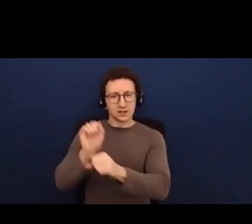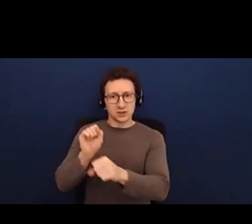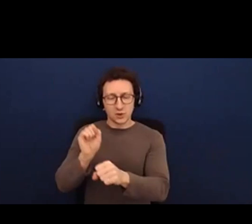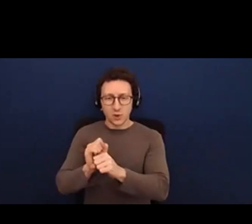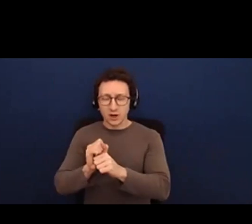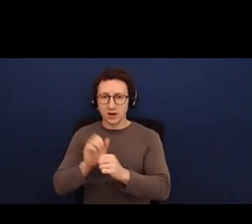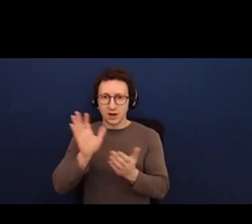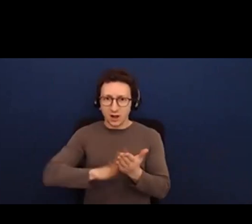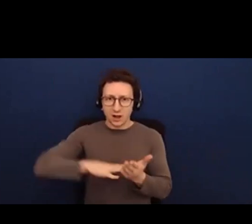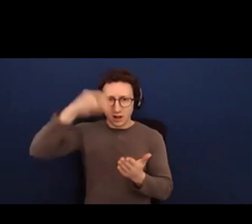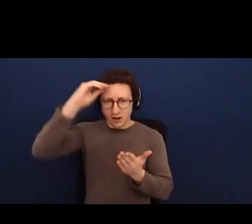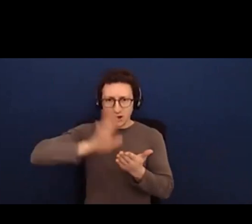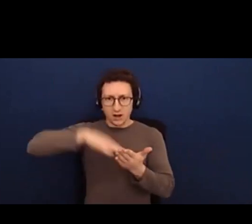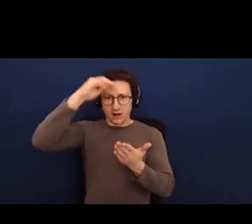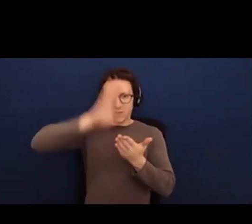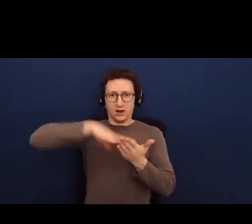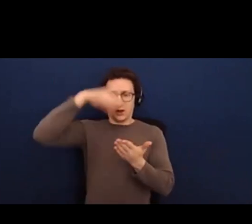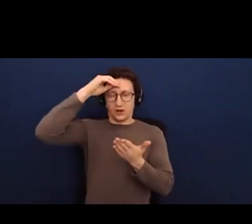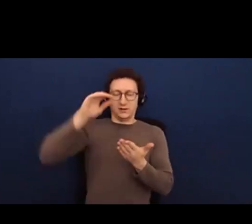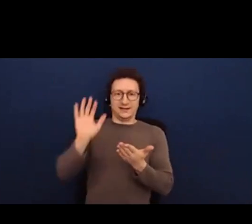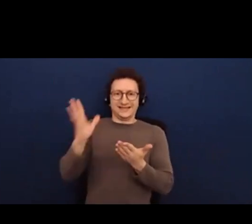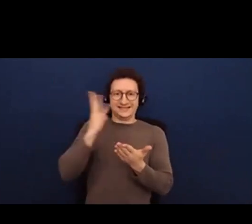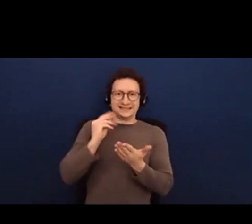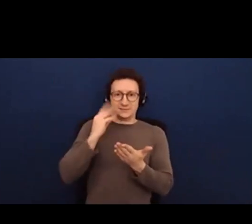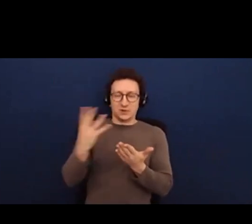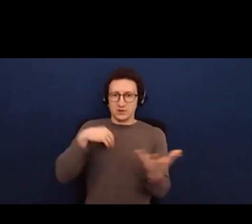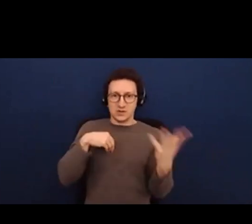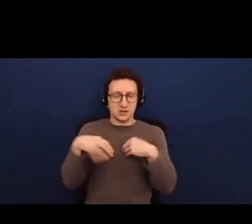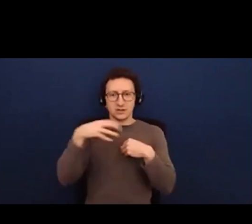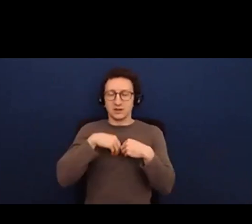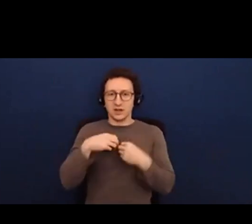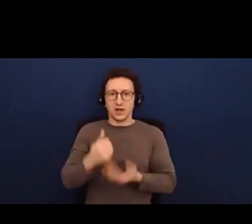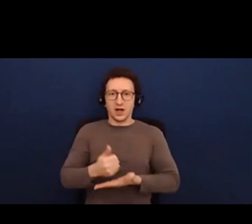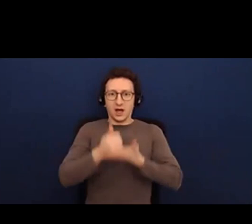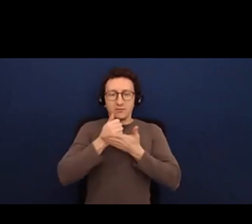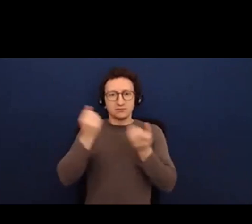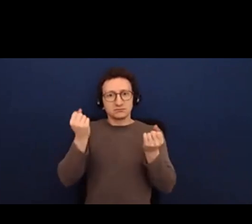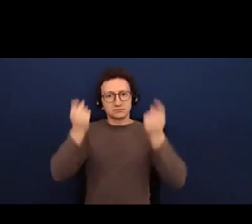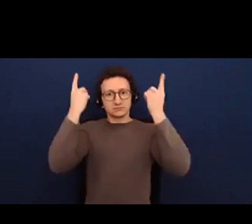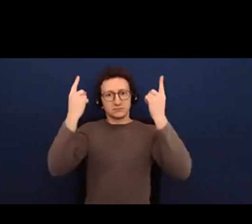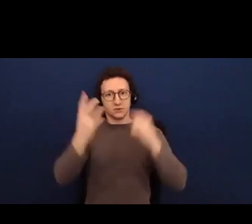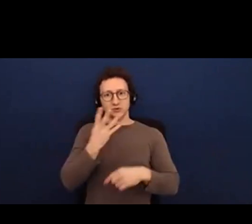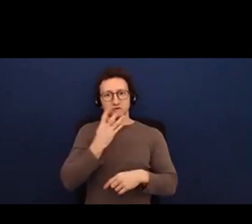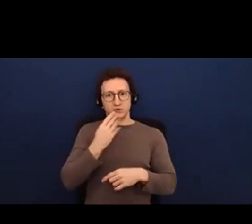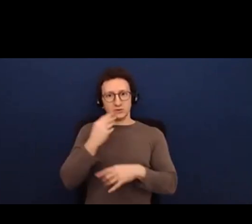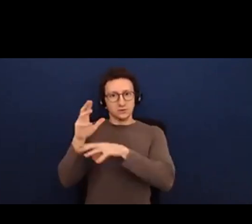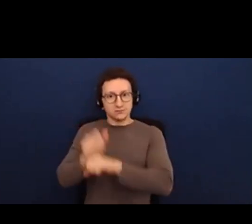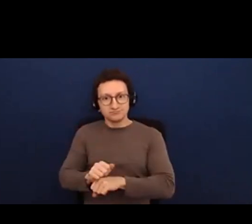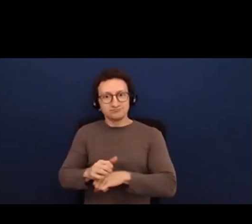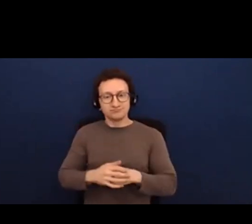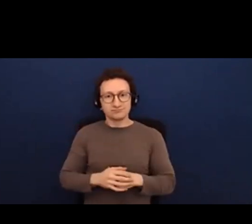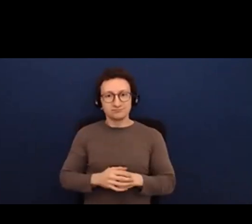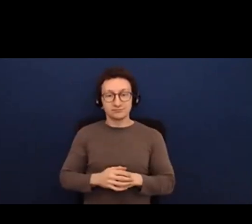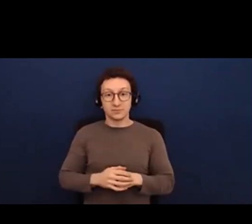Kaplan, with Mordecai Kaplan's help. And sometimes I emerge from my